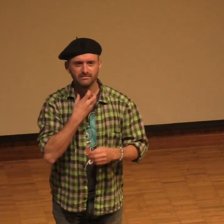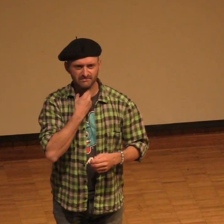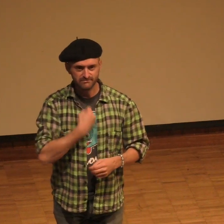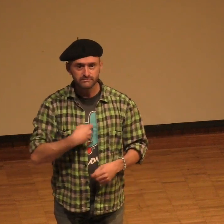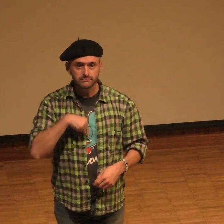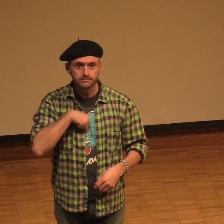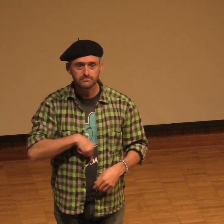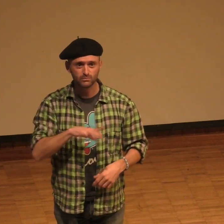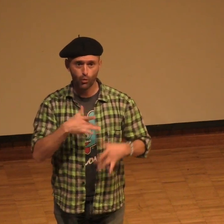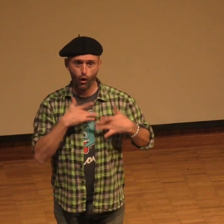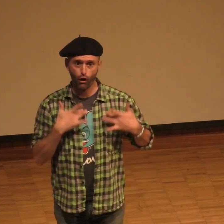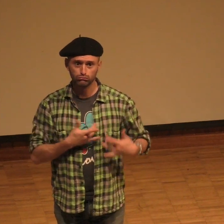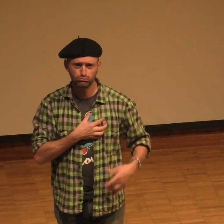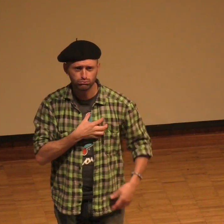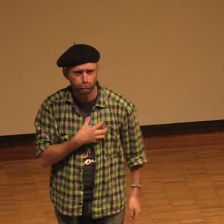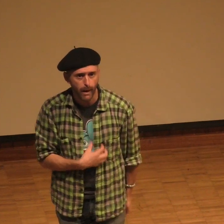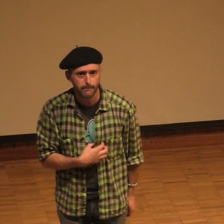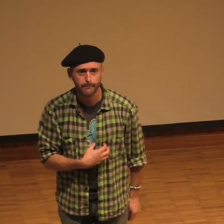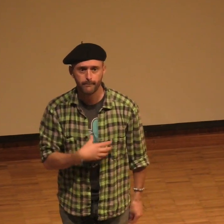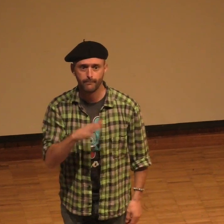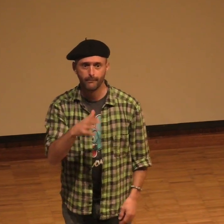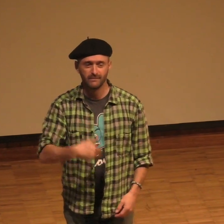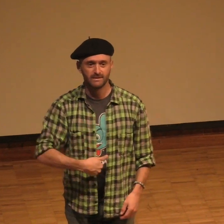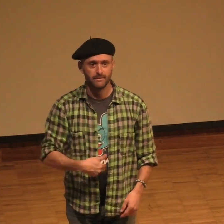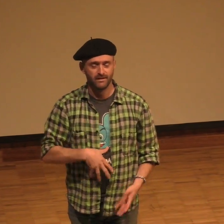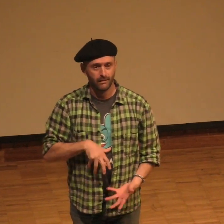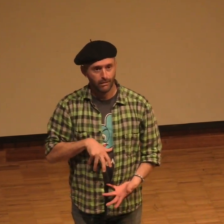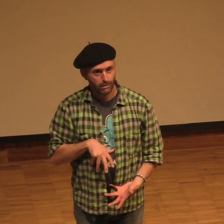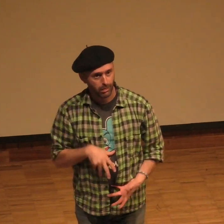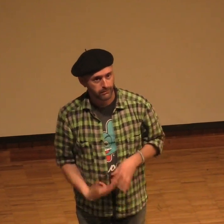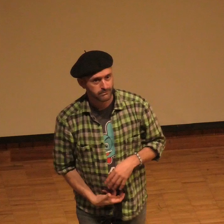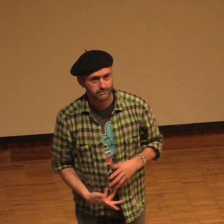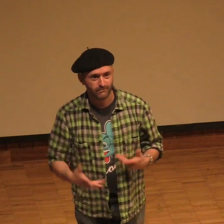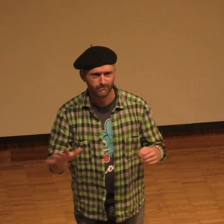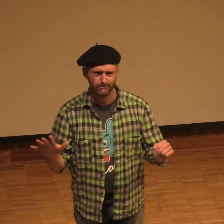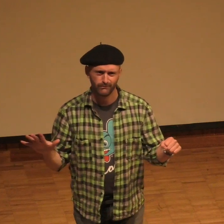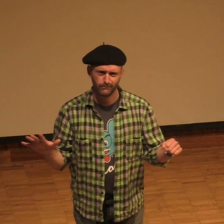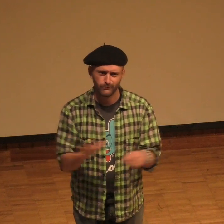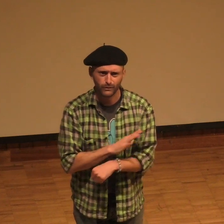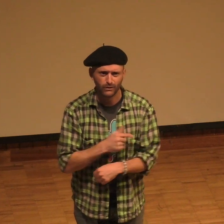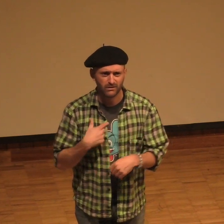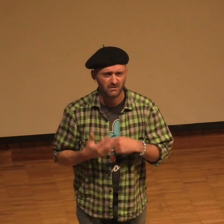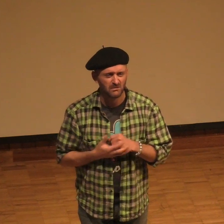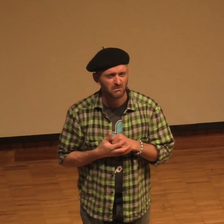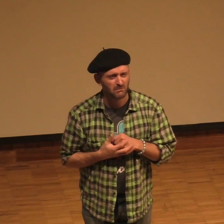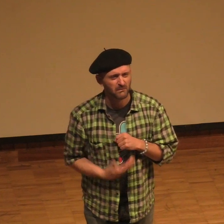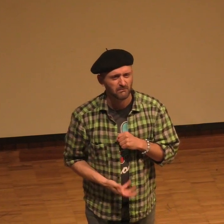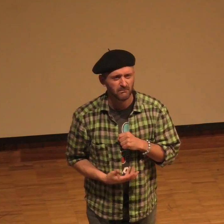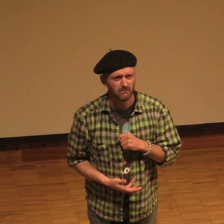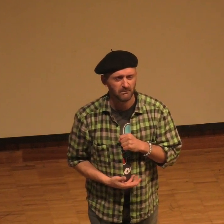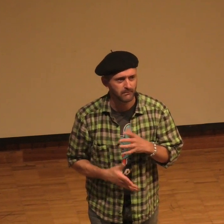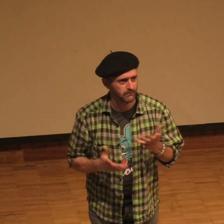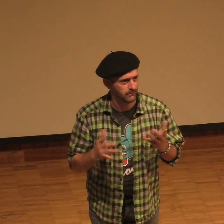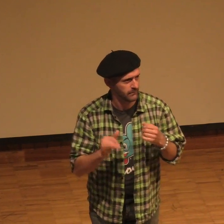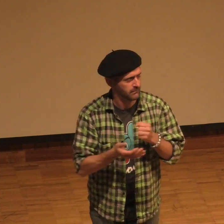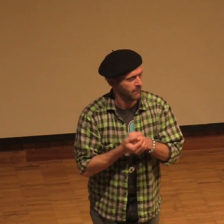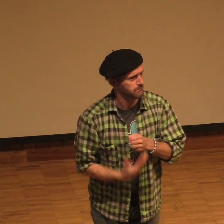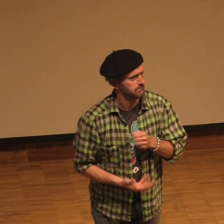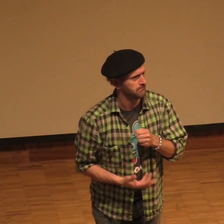This sign is more like, wow, when you gulped, your heart took a step too, man. You were really just, wow, changed